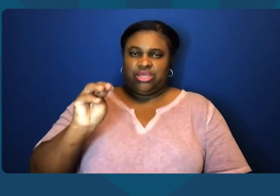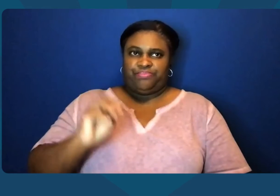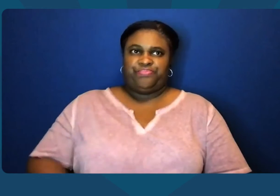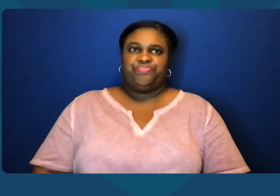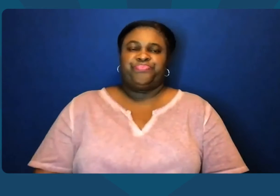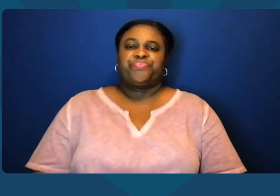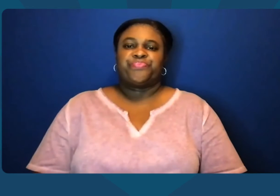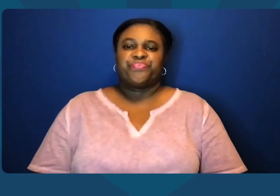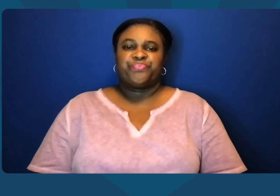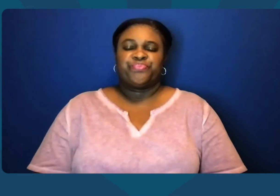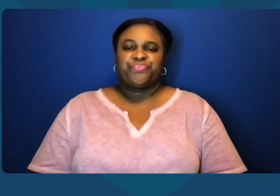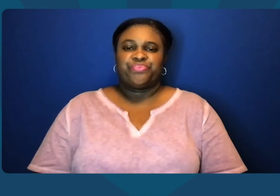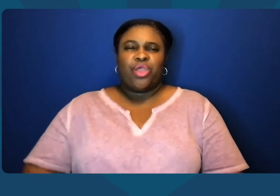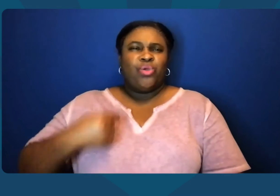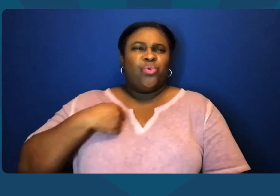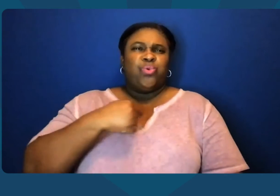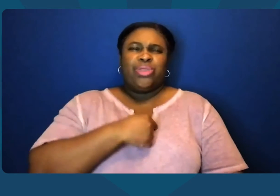www.steve4az.com.